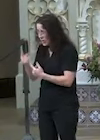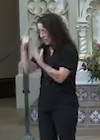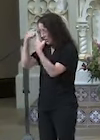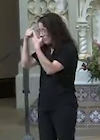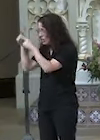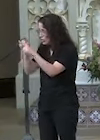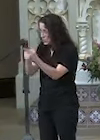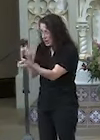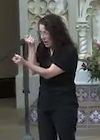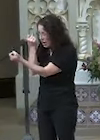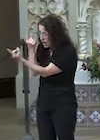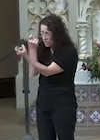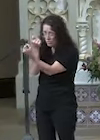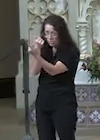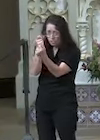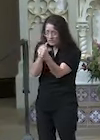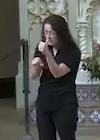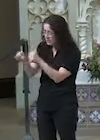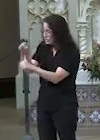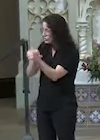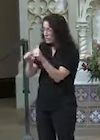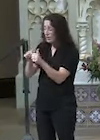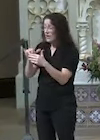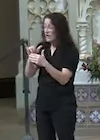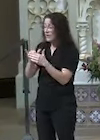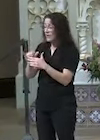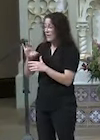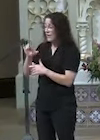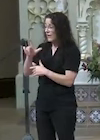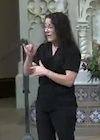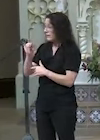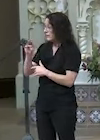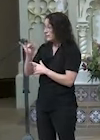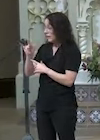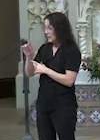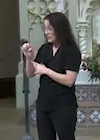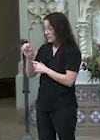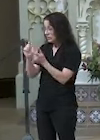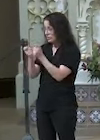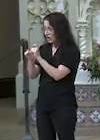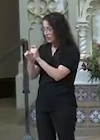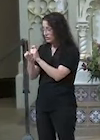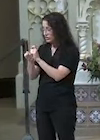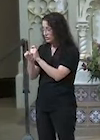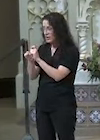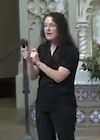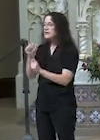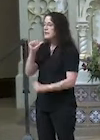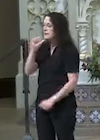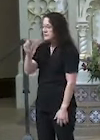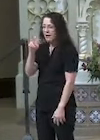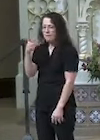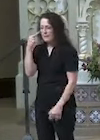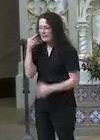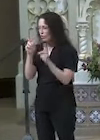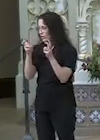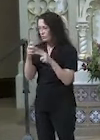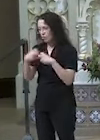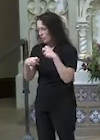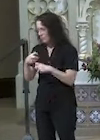understanding that climate change is not a political issue.